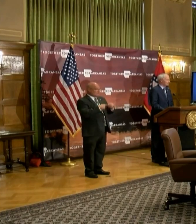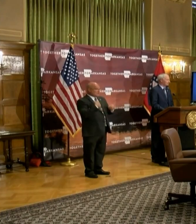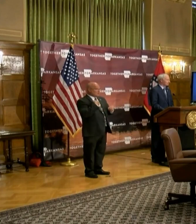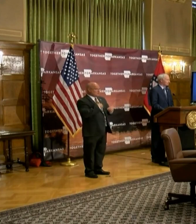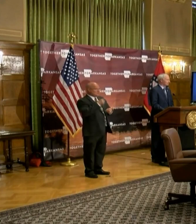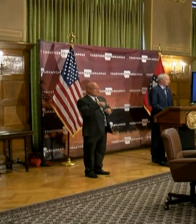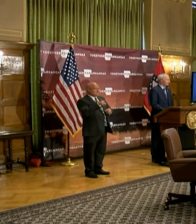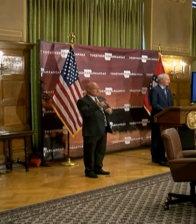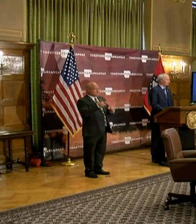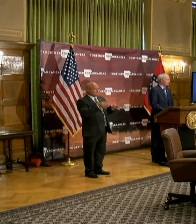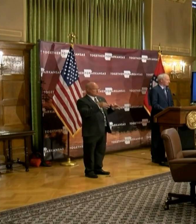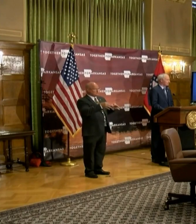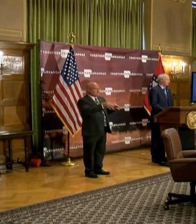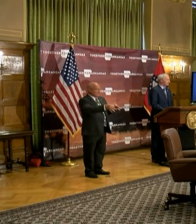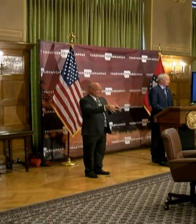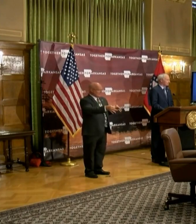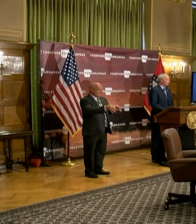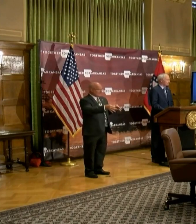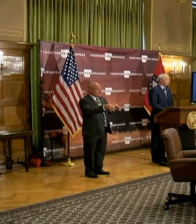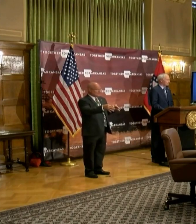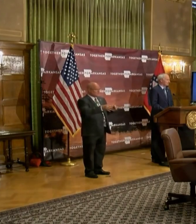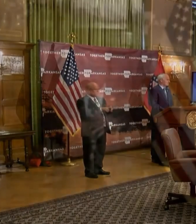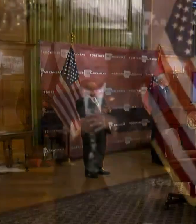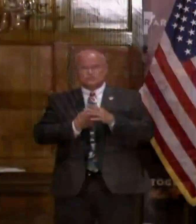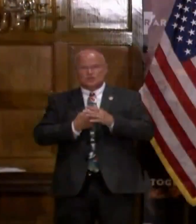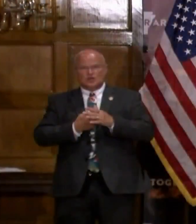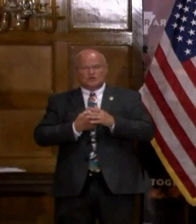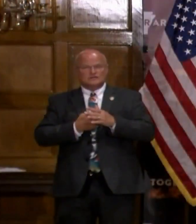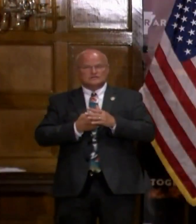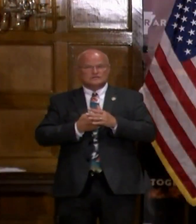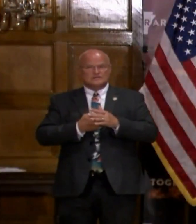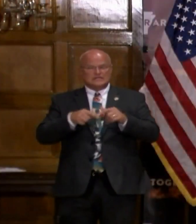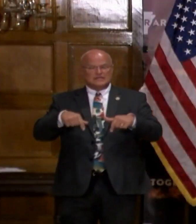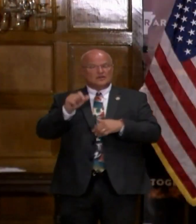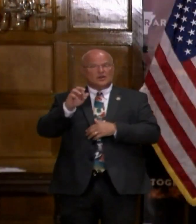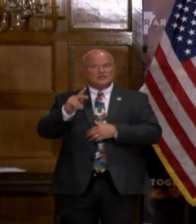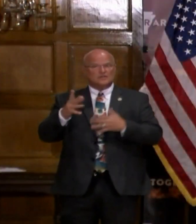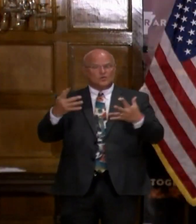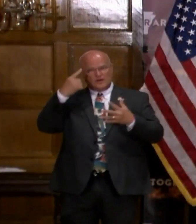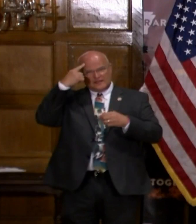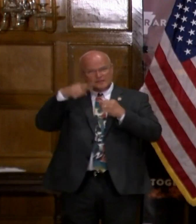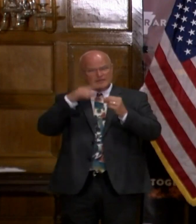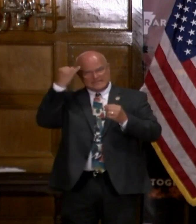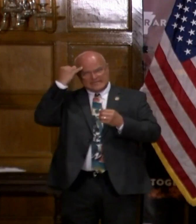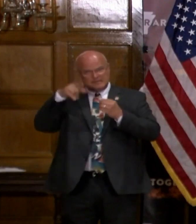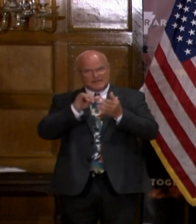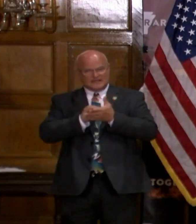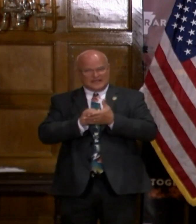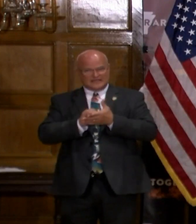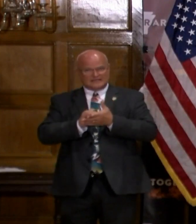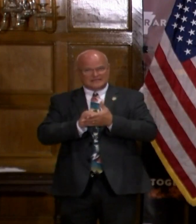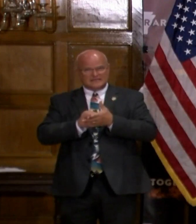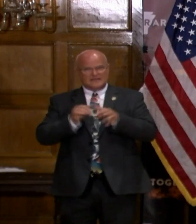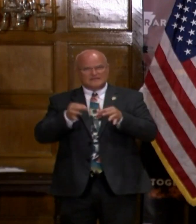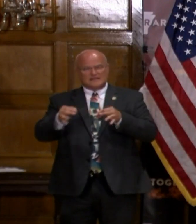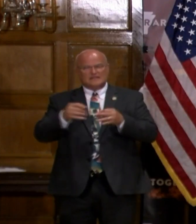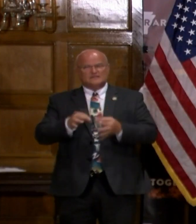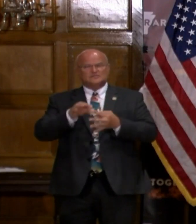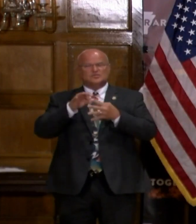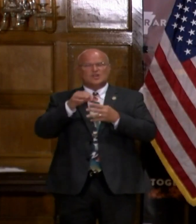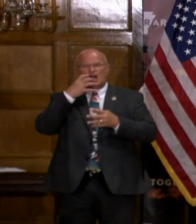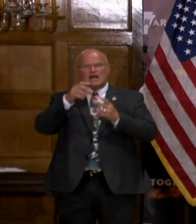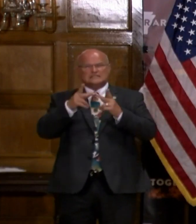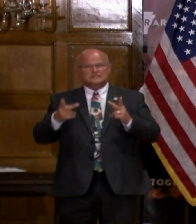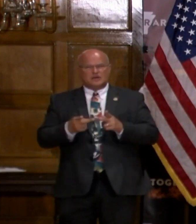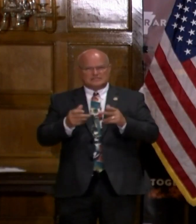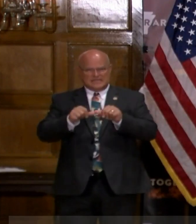should have any kind of delay in Arkansas? And what do you think about his idea about having to delay for certain